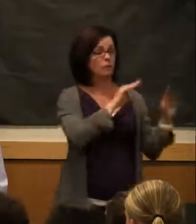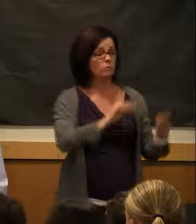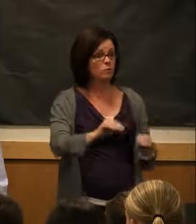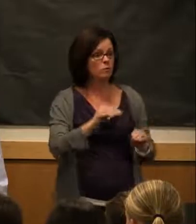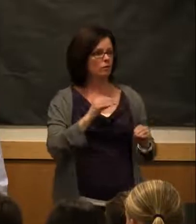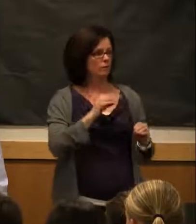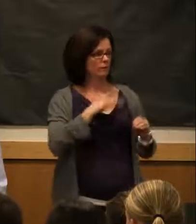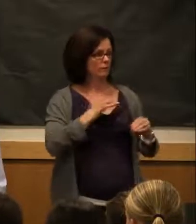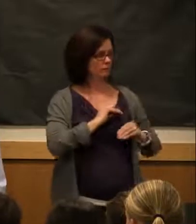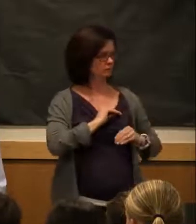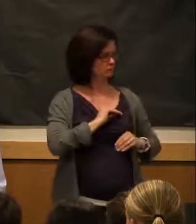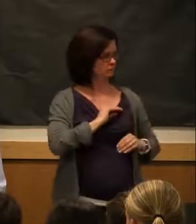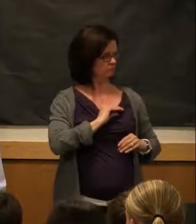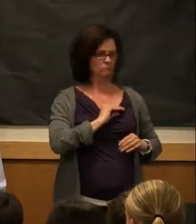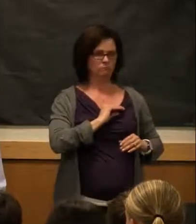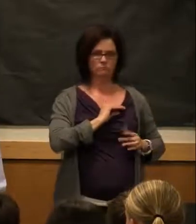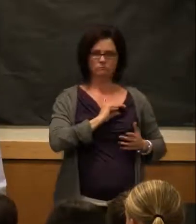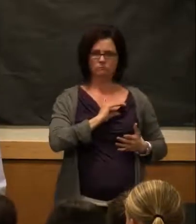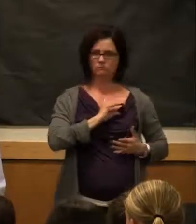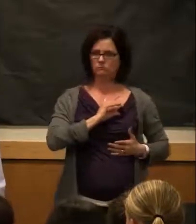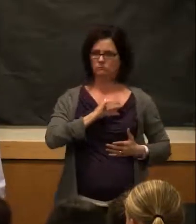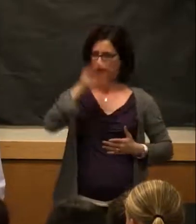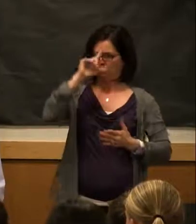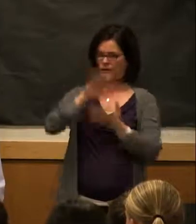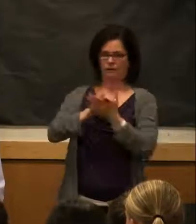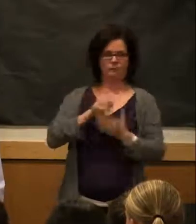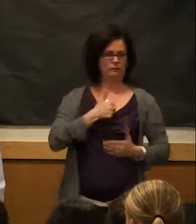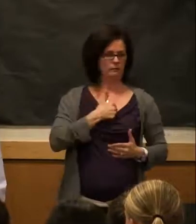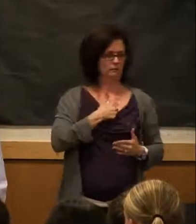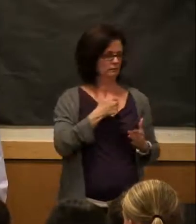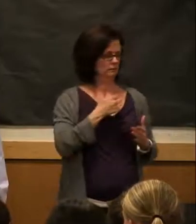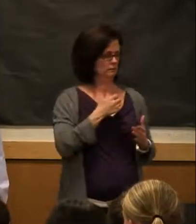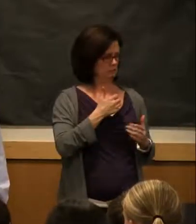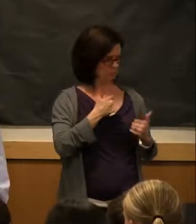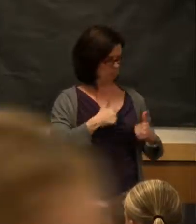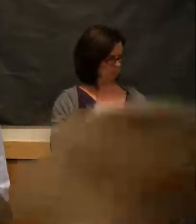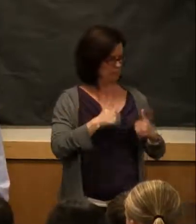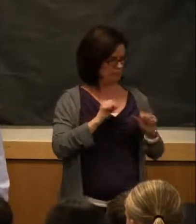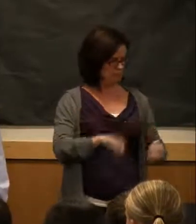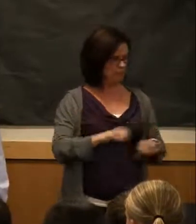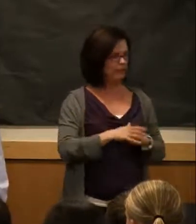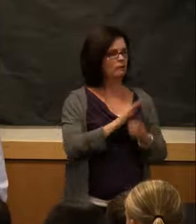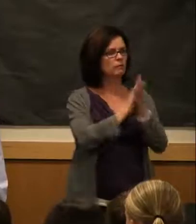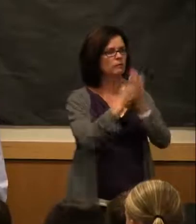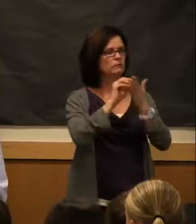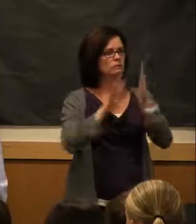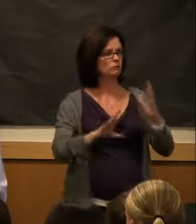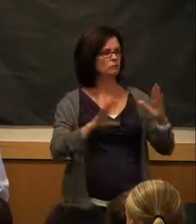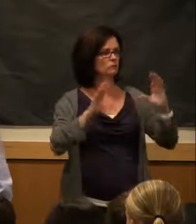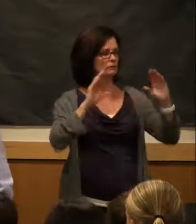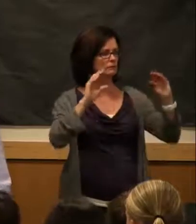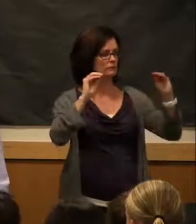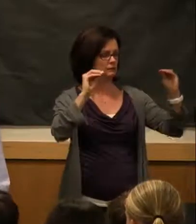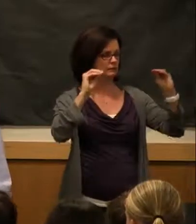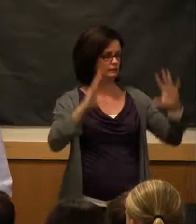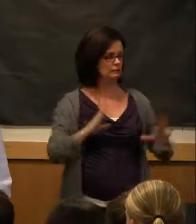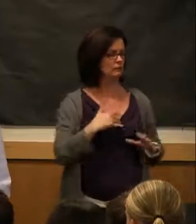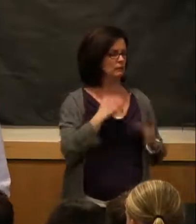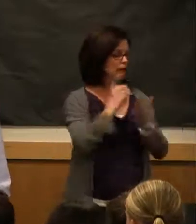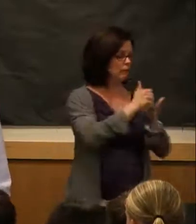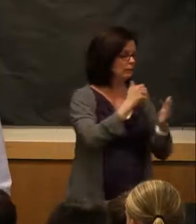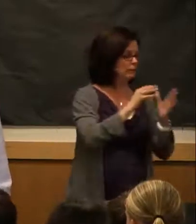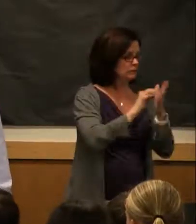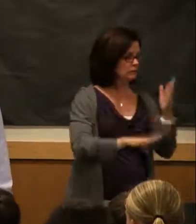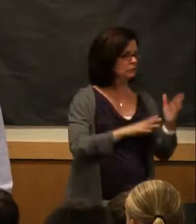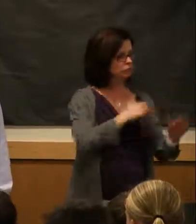I started to be a student teacher towards the end of my program. I was helping students get back and forth from the apartments. And